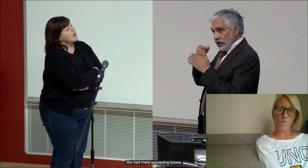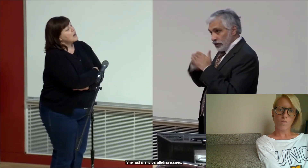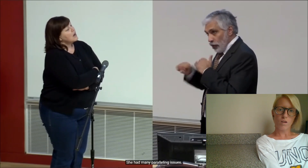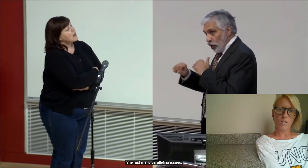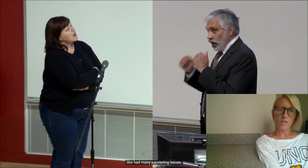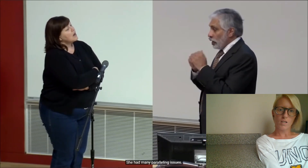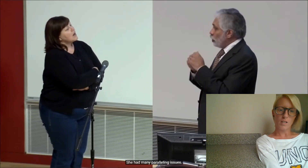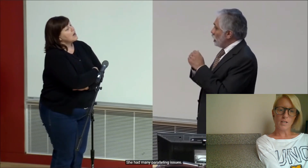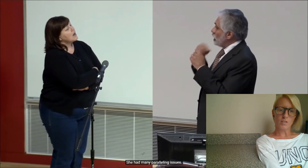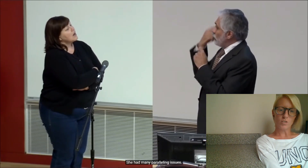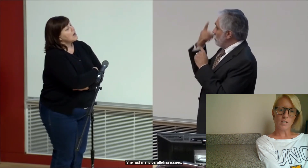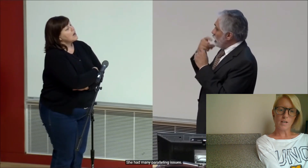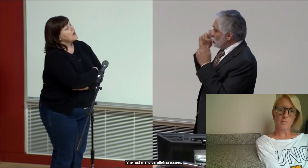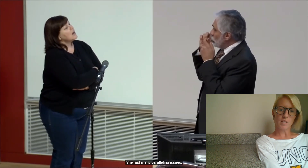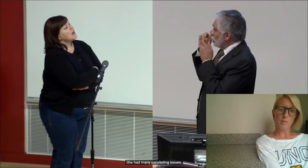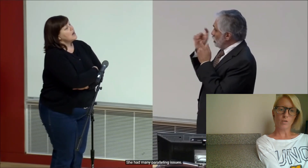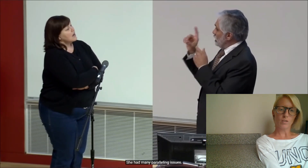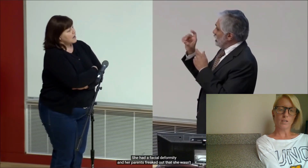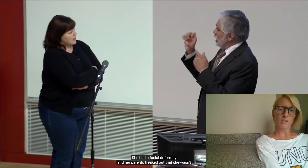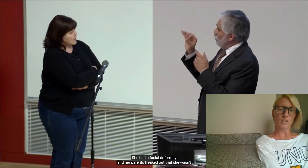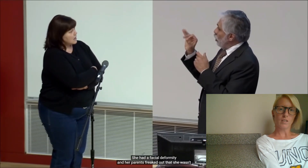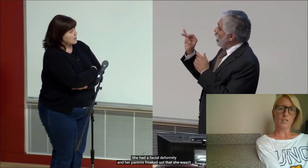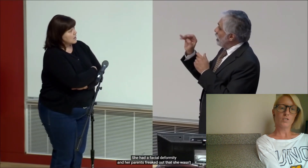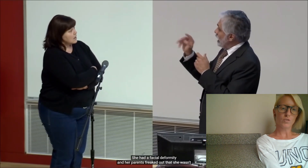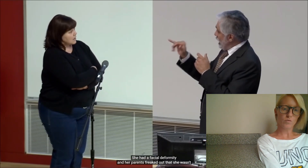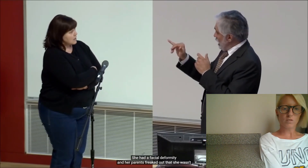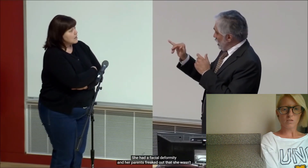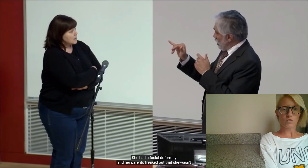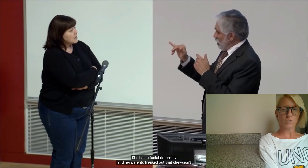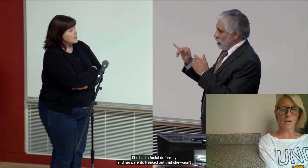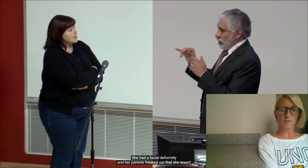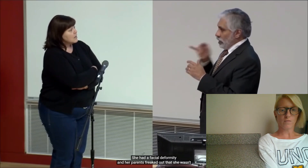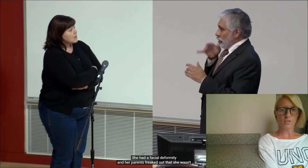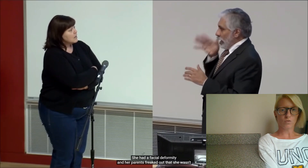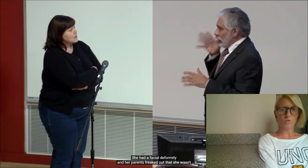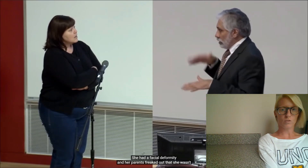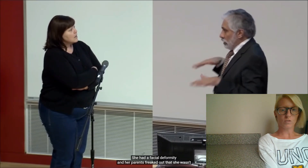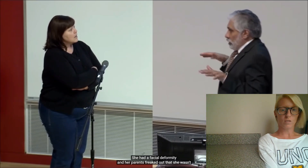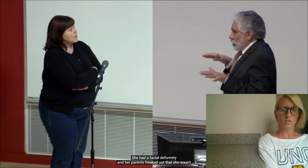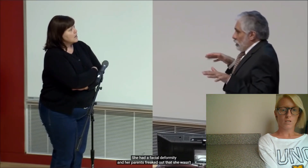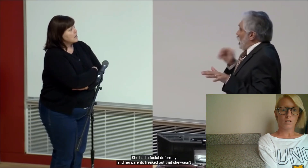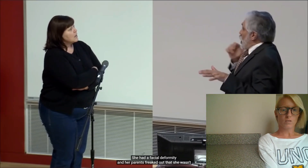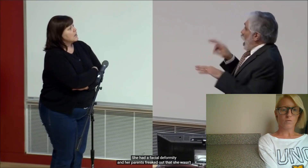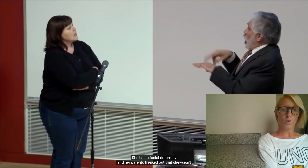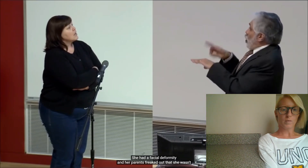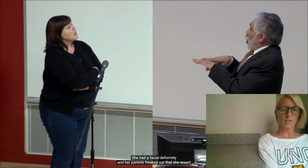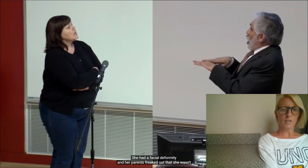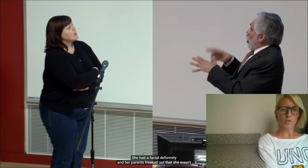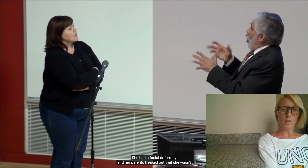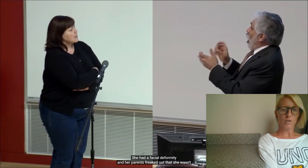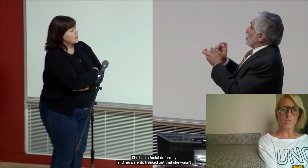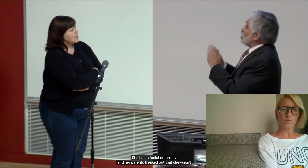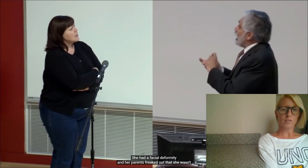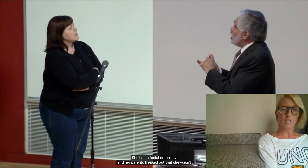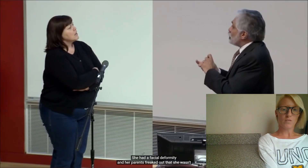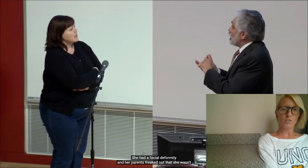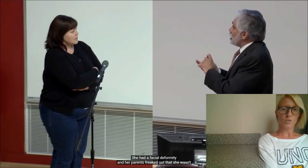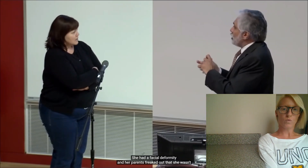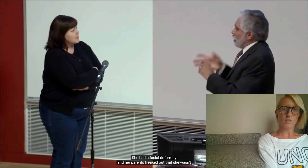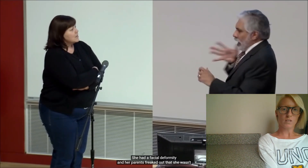She had many paralleling and she has many issues. paralleling issues. She had a facial deformity, and her parents deformity, and her